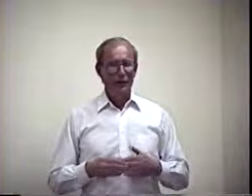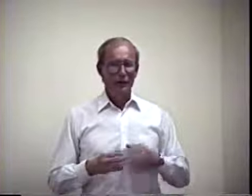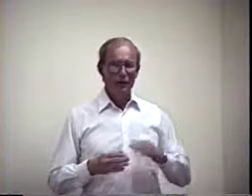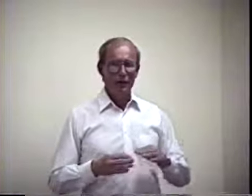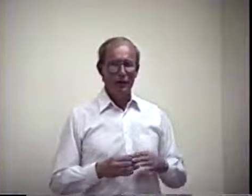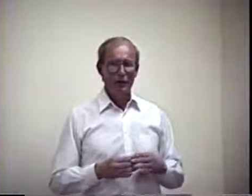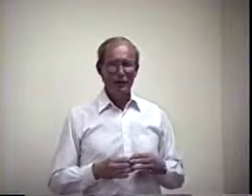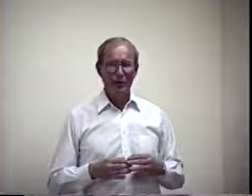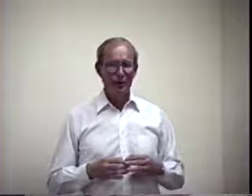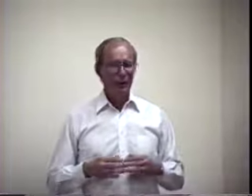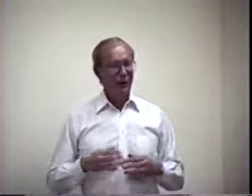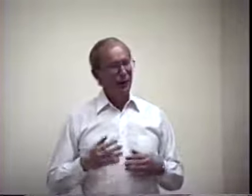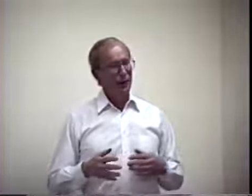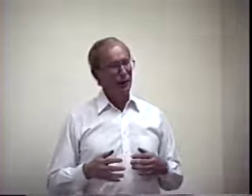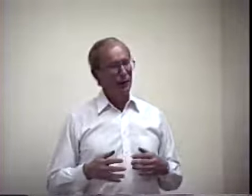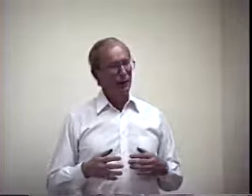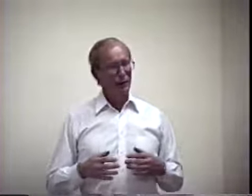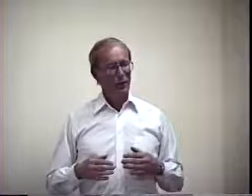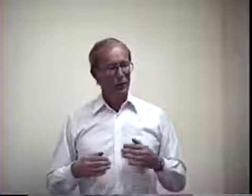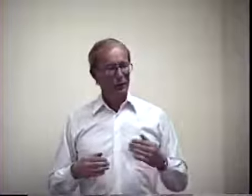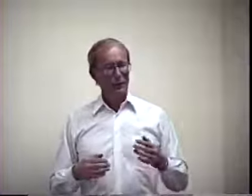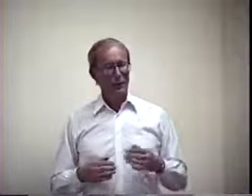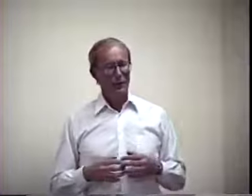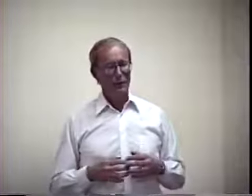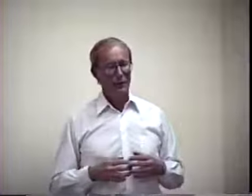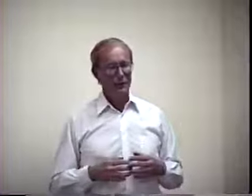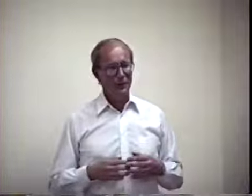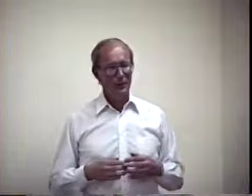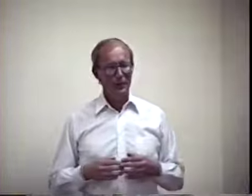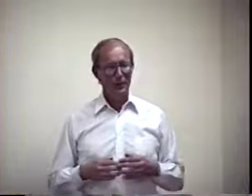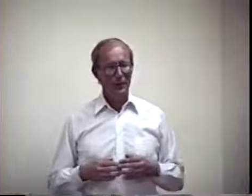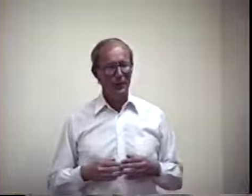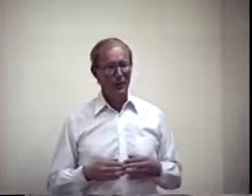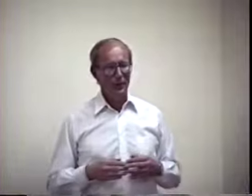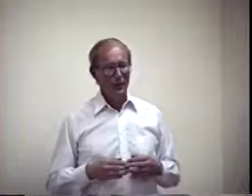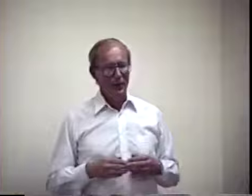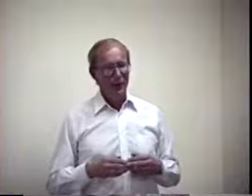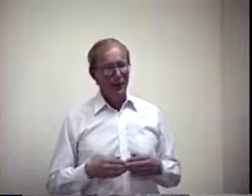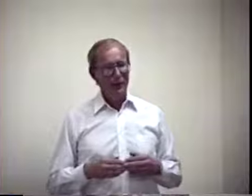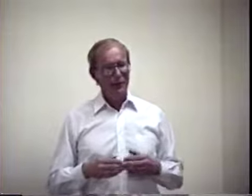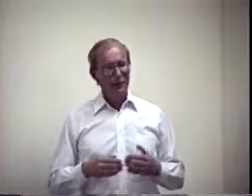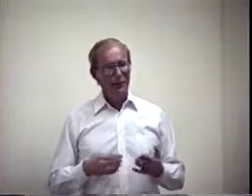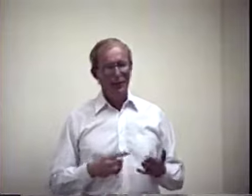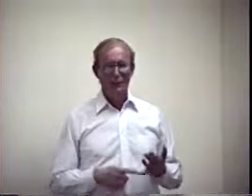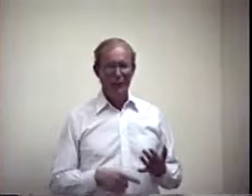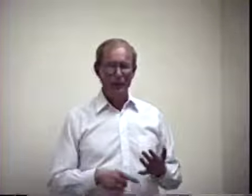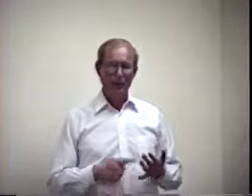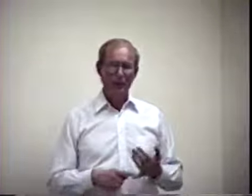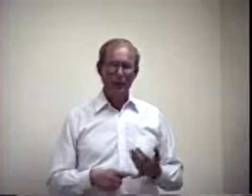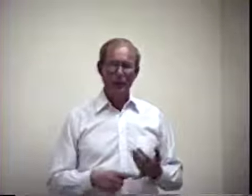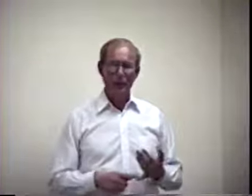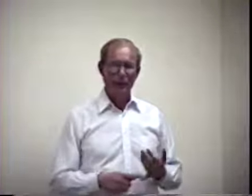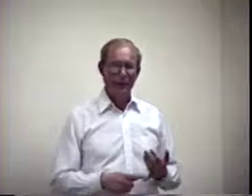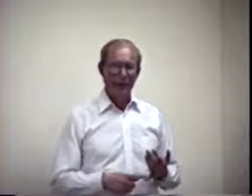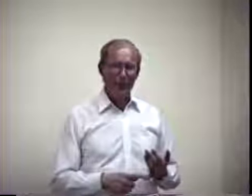real goals in mind to accomplish in this particular class, I guess the ability to communicate